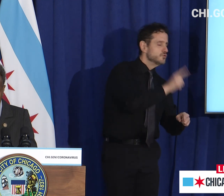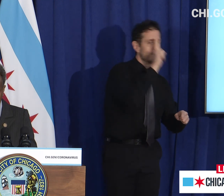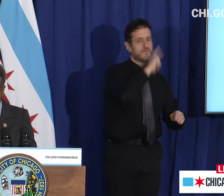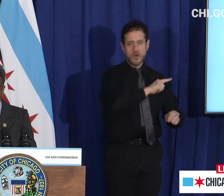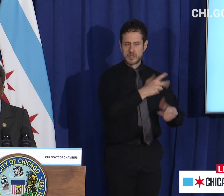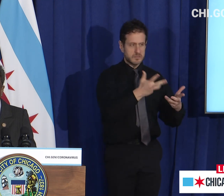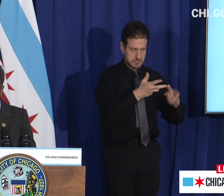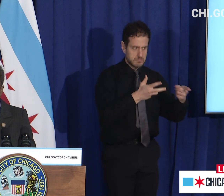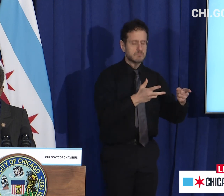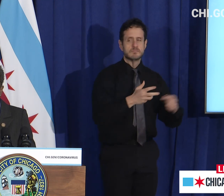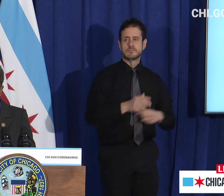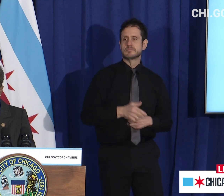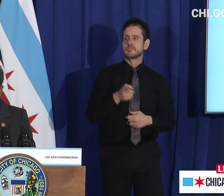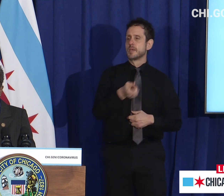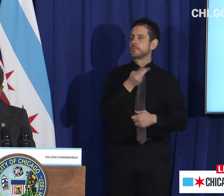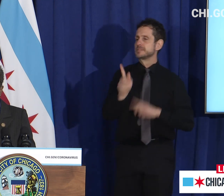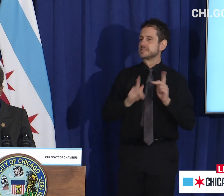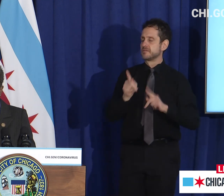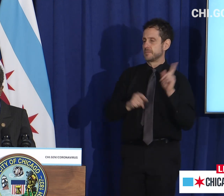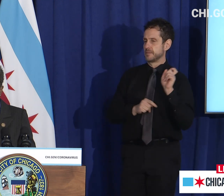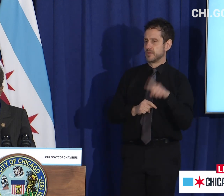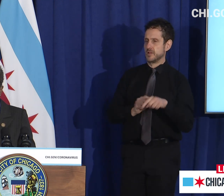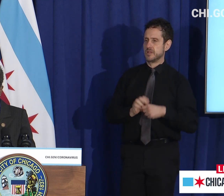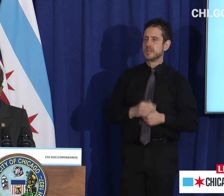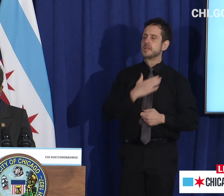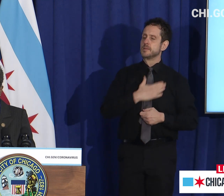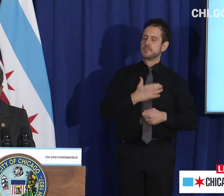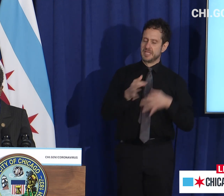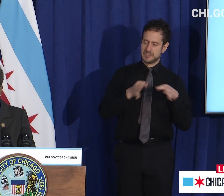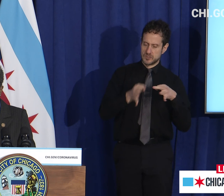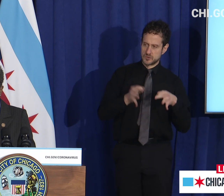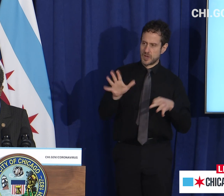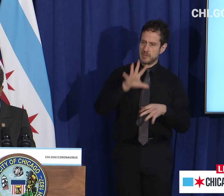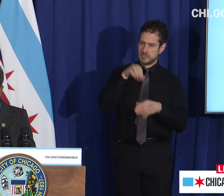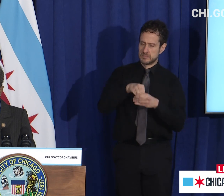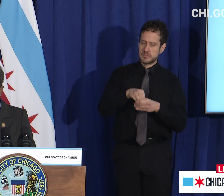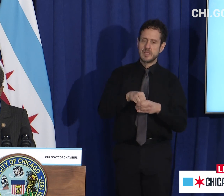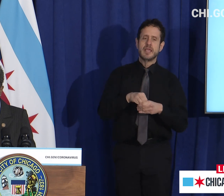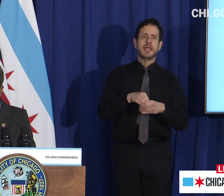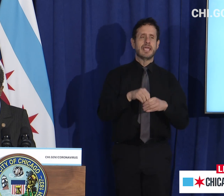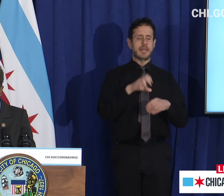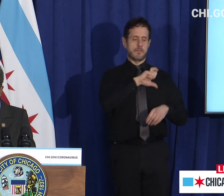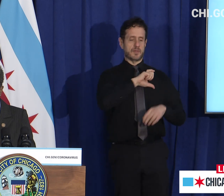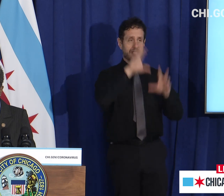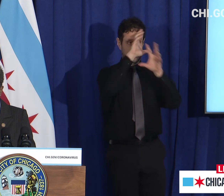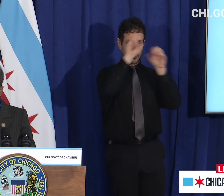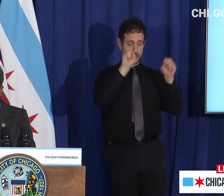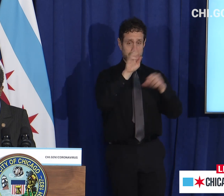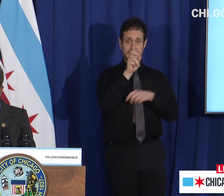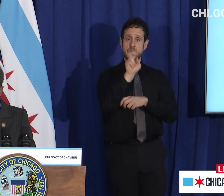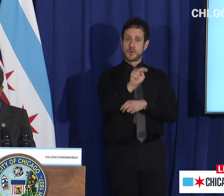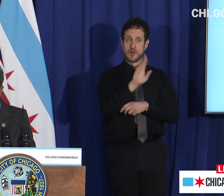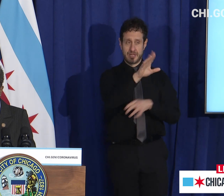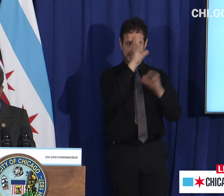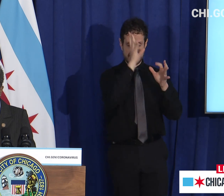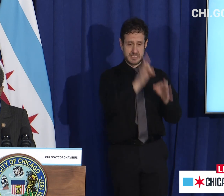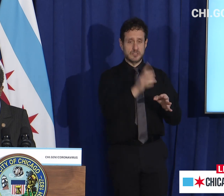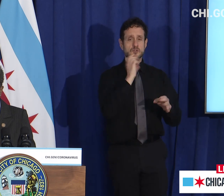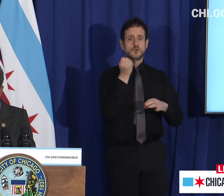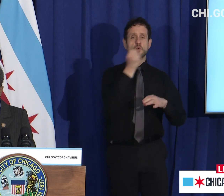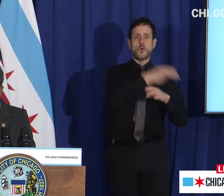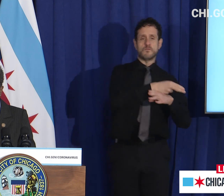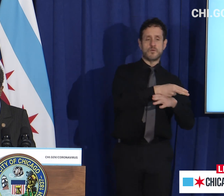litigation. Several are asking, though, please describe your participation in Police Superintendent Brown's decision to override the Inspector